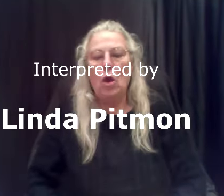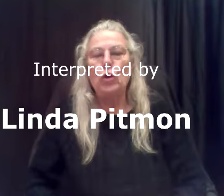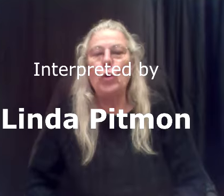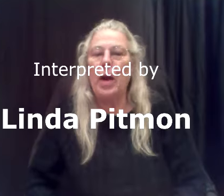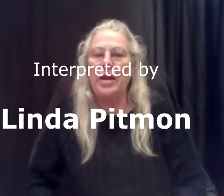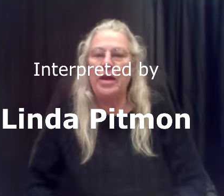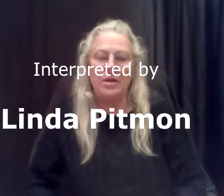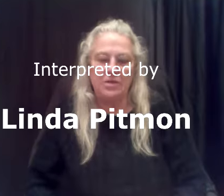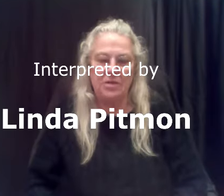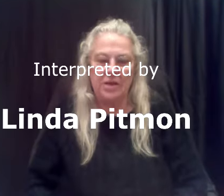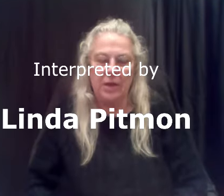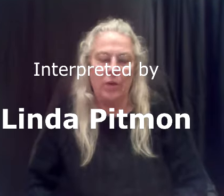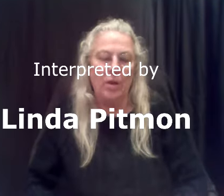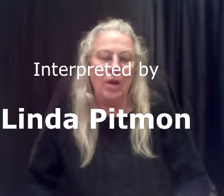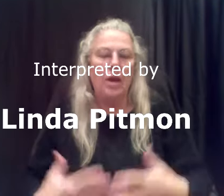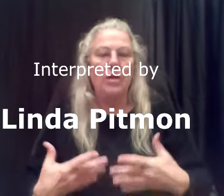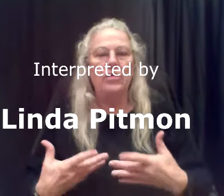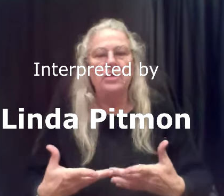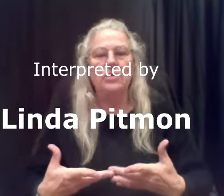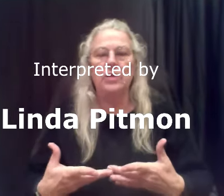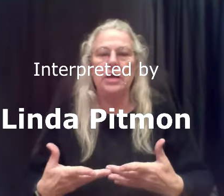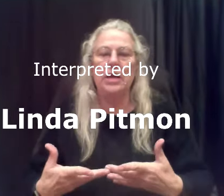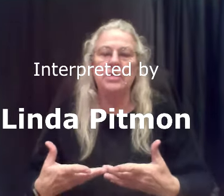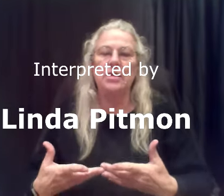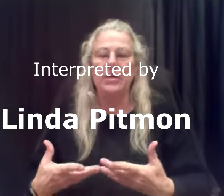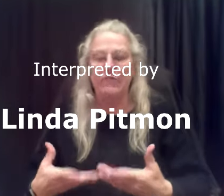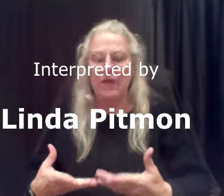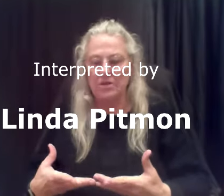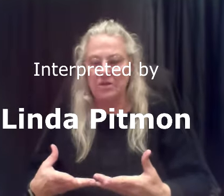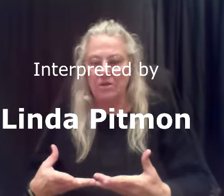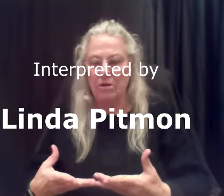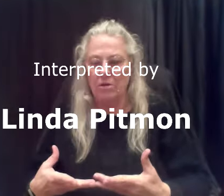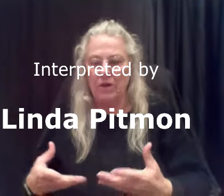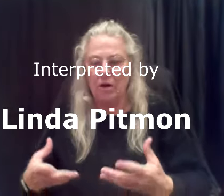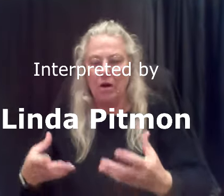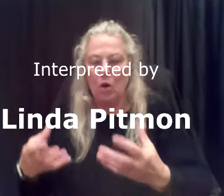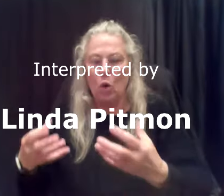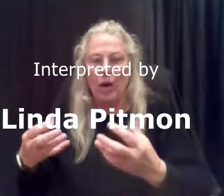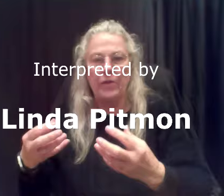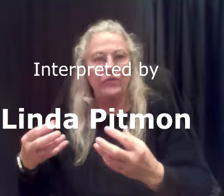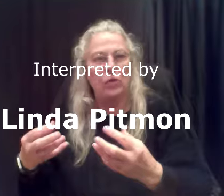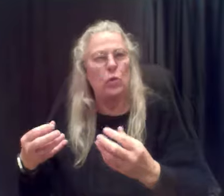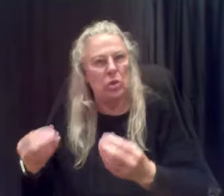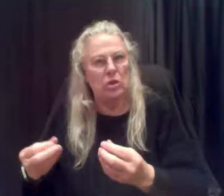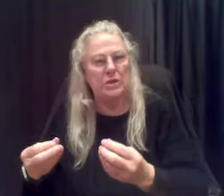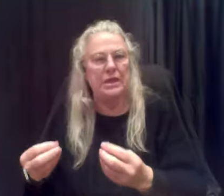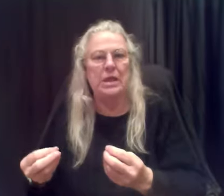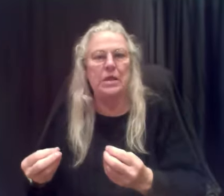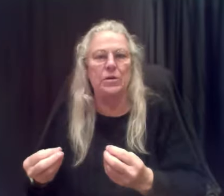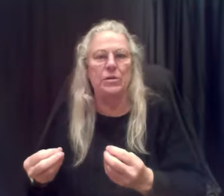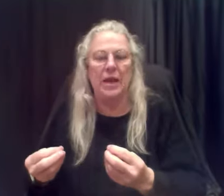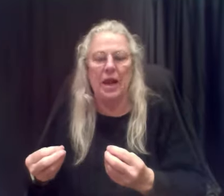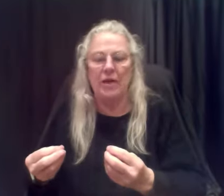Your body is a temple. This one is an advanced song. There are quite a few words in here that have to